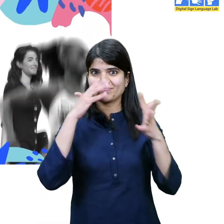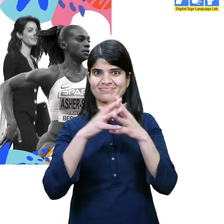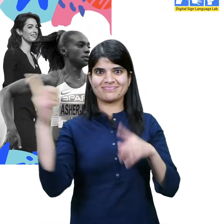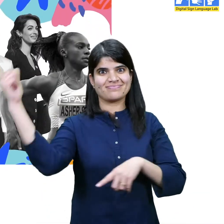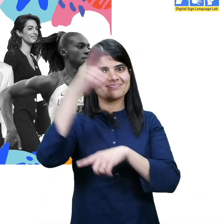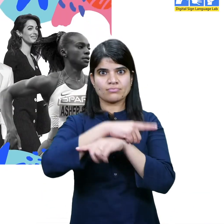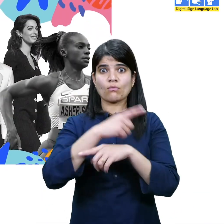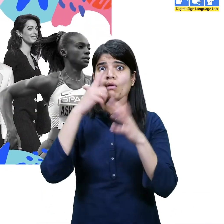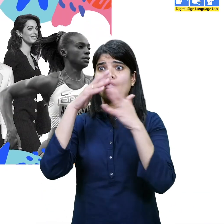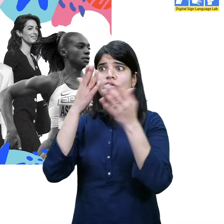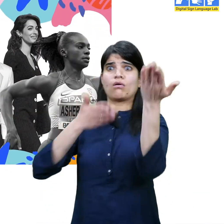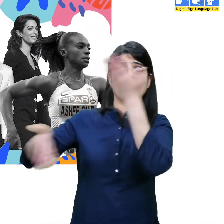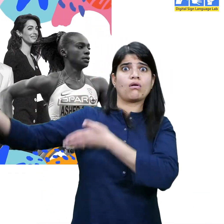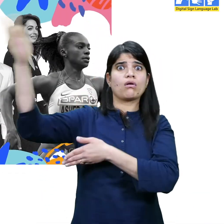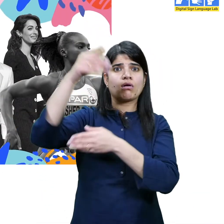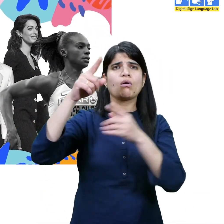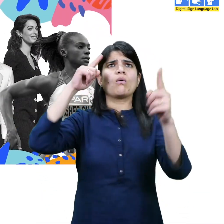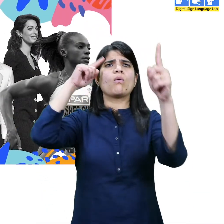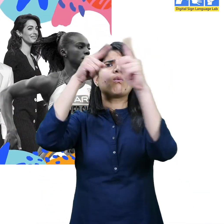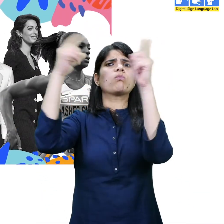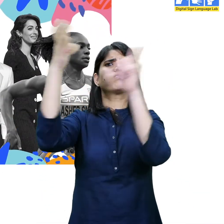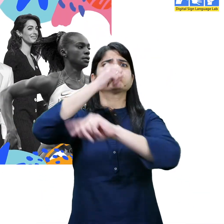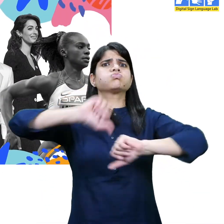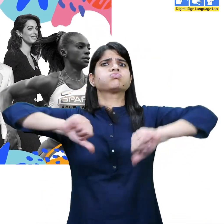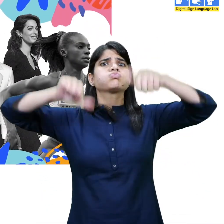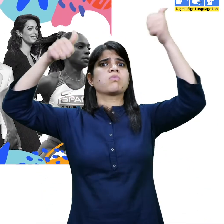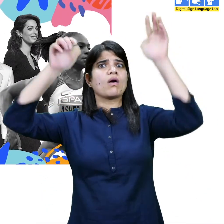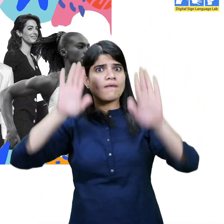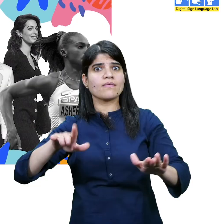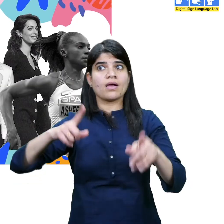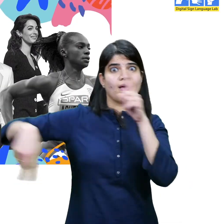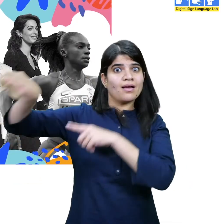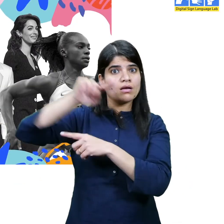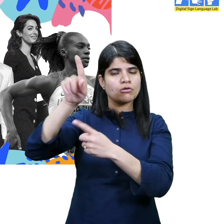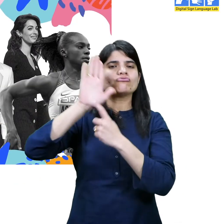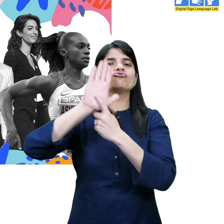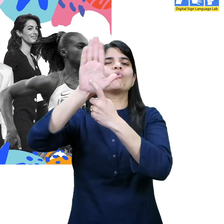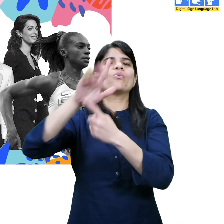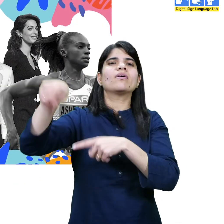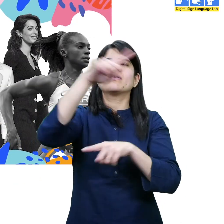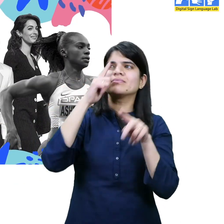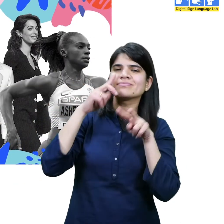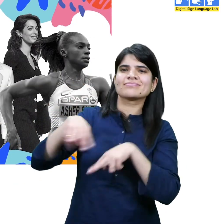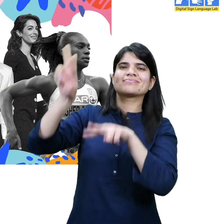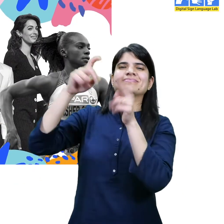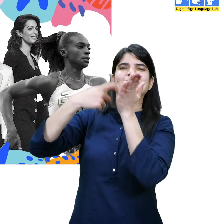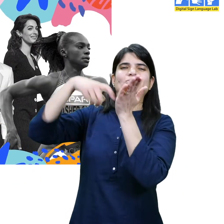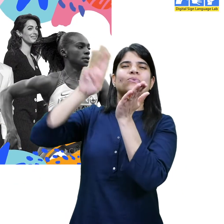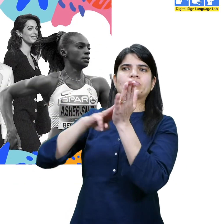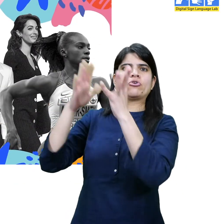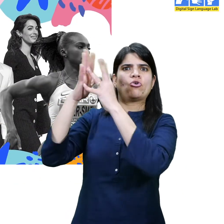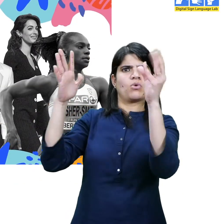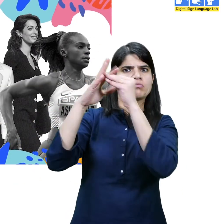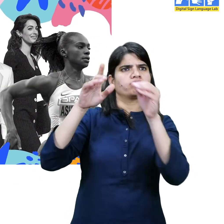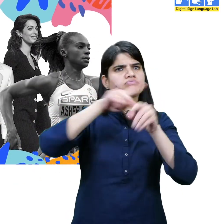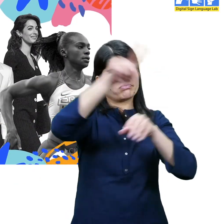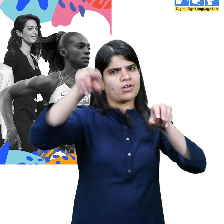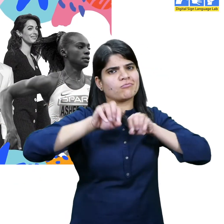Today, why not we celebrate the amazing achievements of women we admire so that people can look up to them